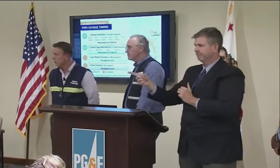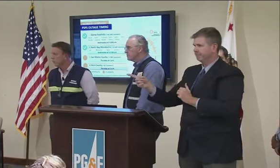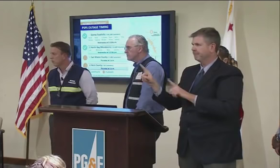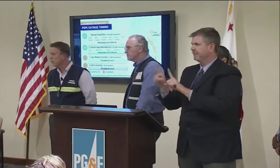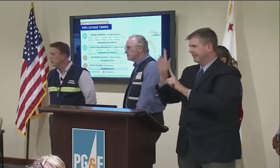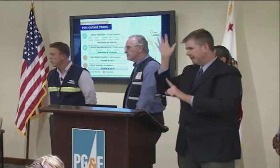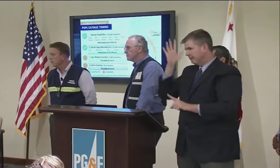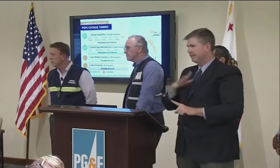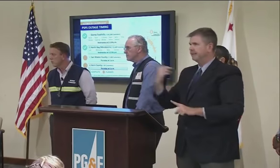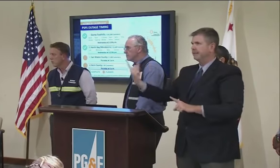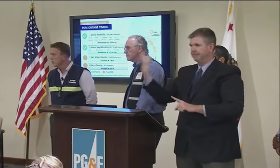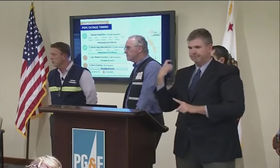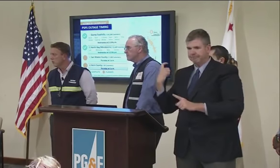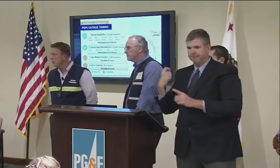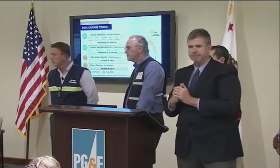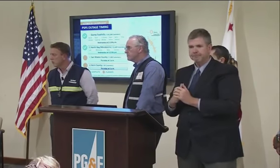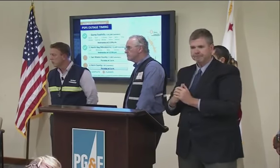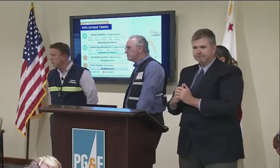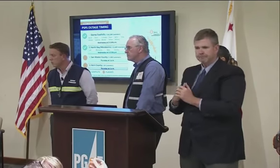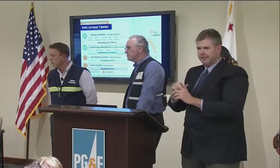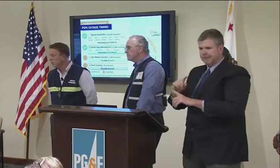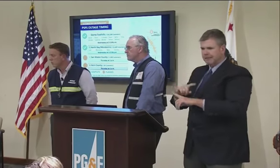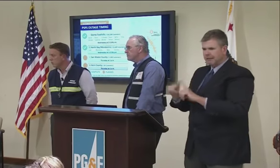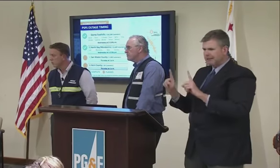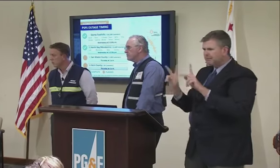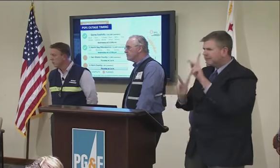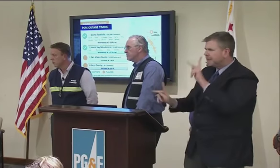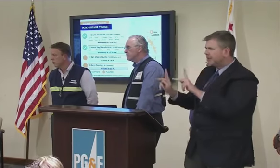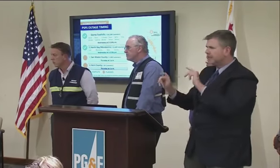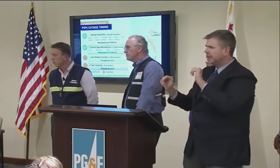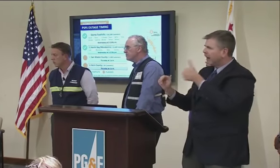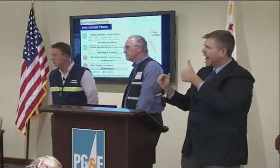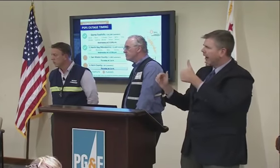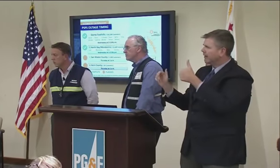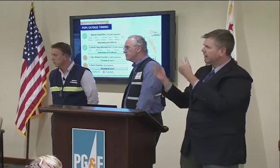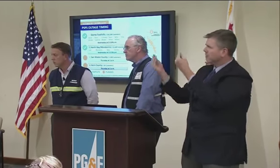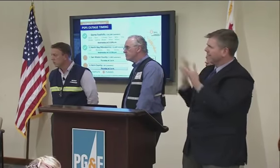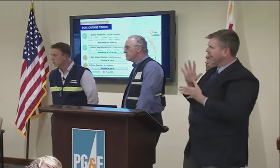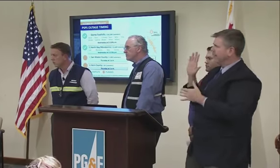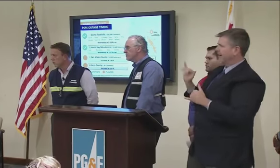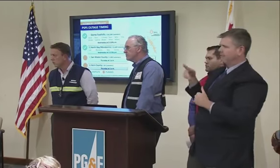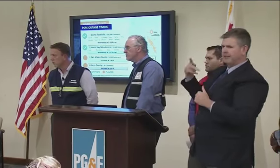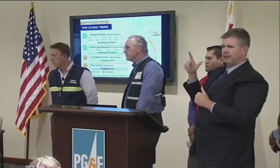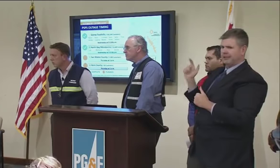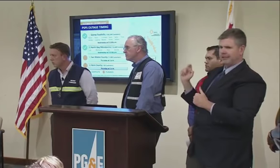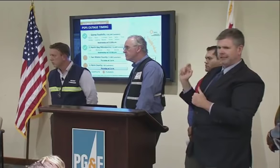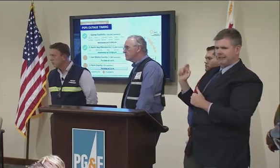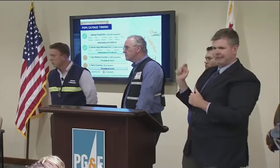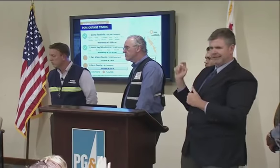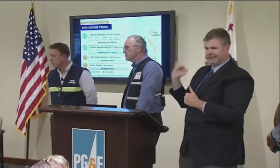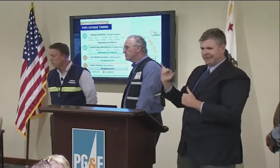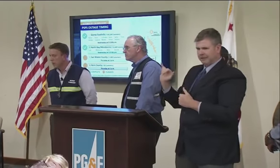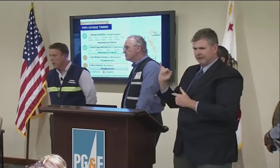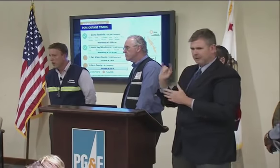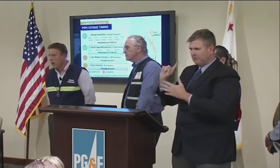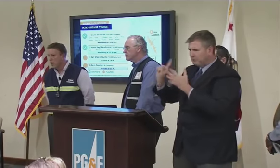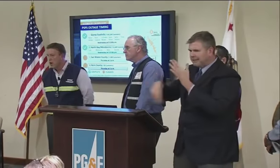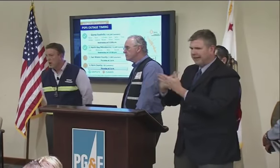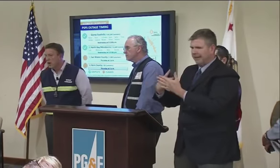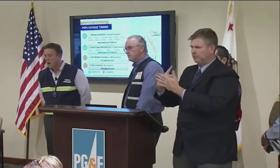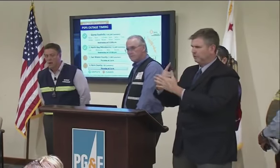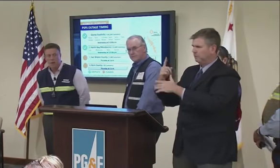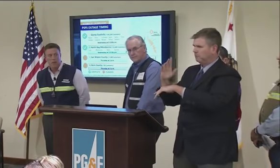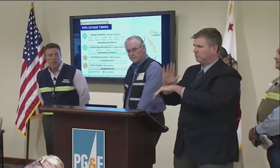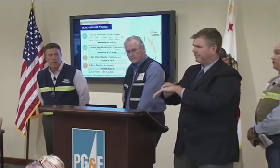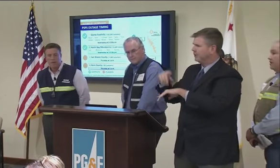People weren't notified. People said they got no notification the power was going to go out. They were supposed to get an hour's notification. They got none. All of a sudden, the power went out.